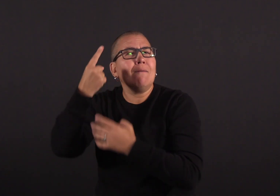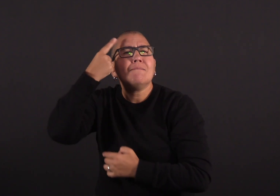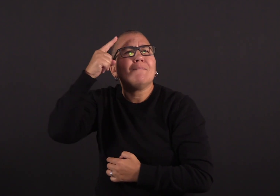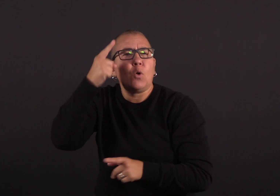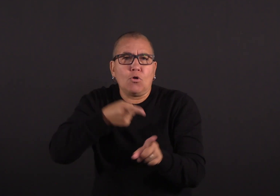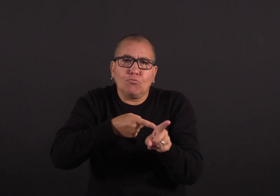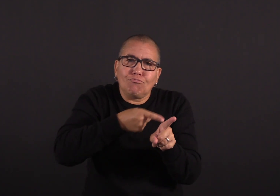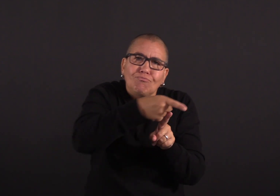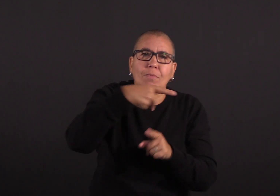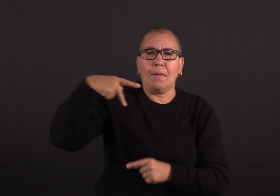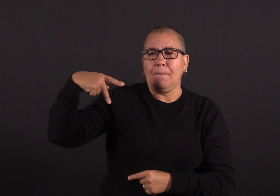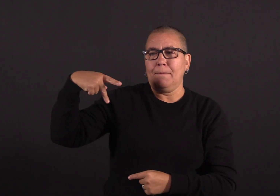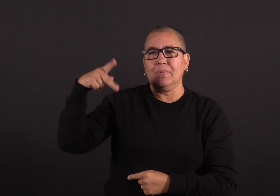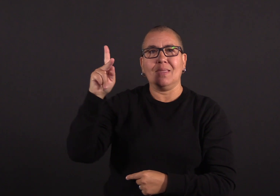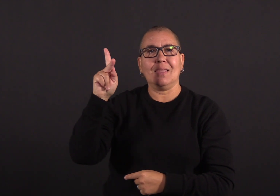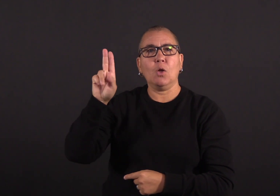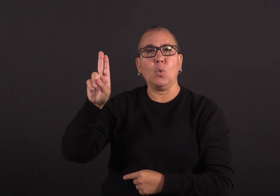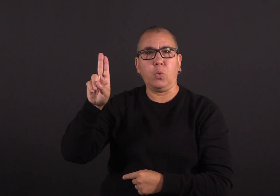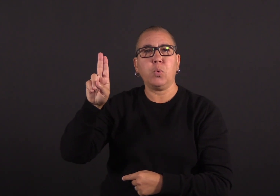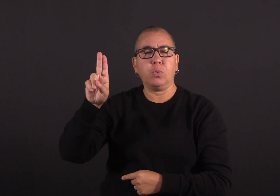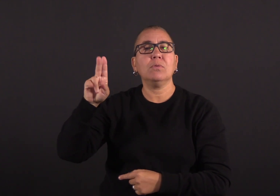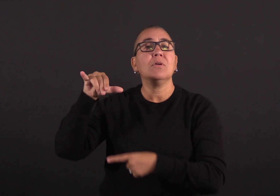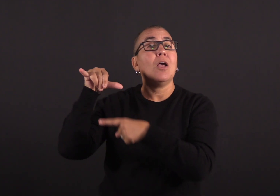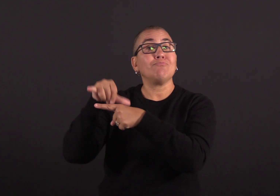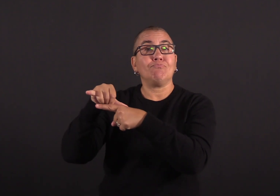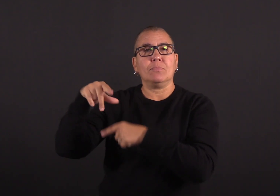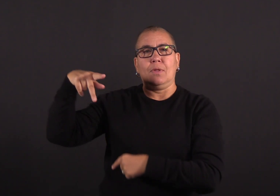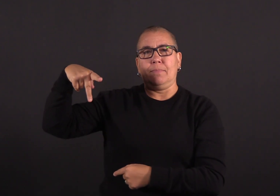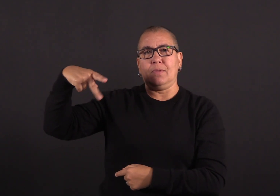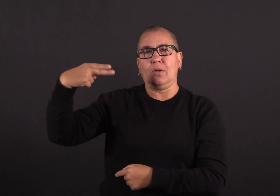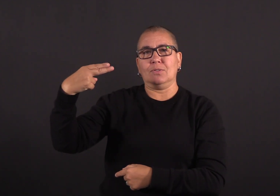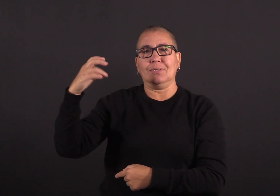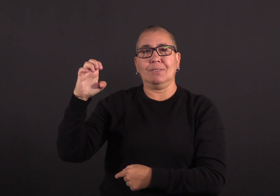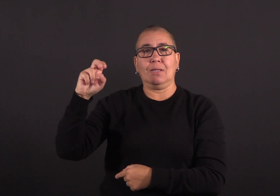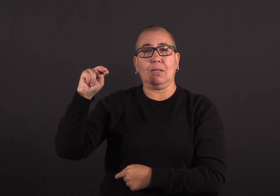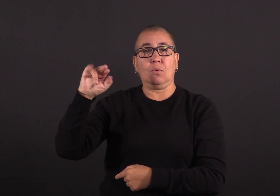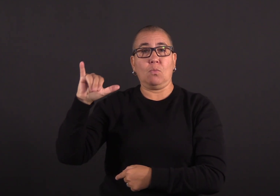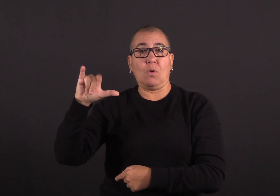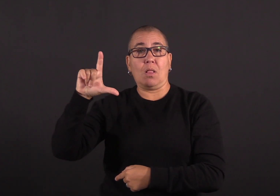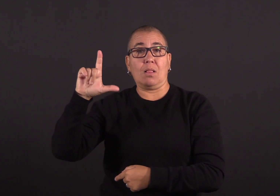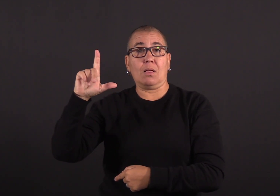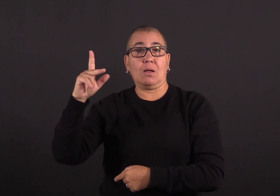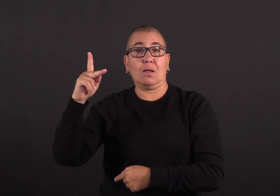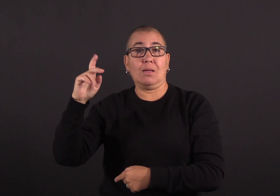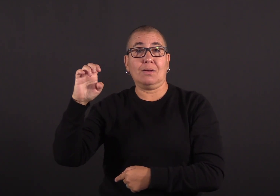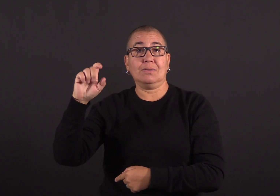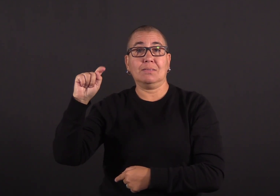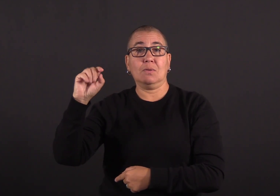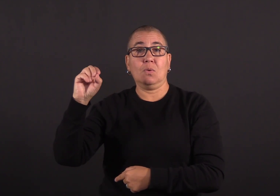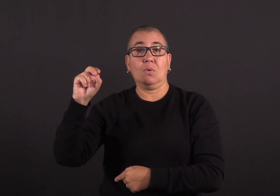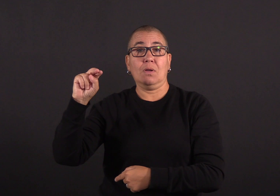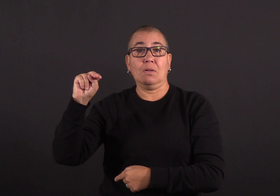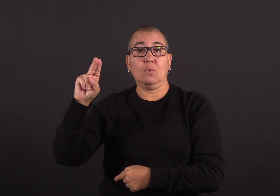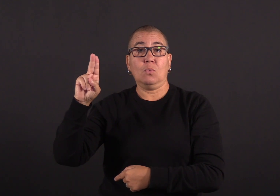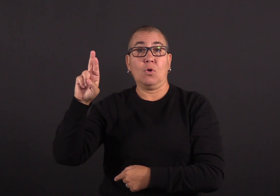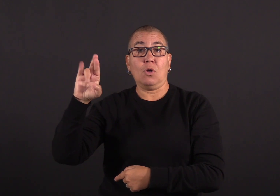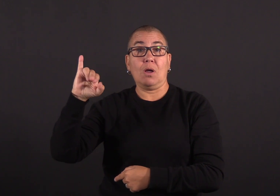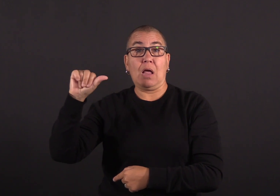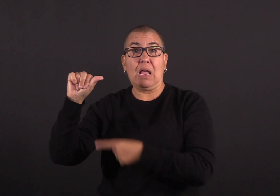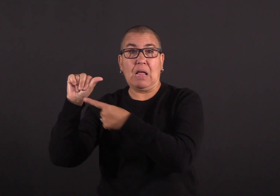for PKU, blood samples from all Minnesota newborns have been sent to